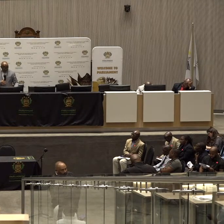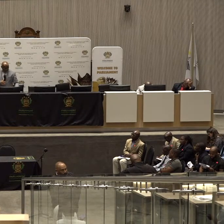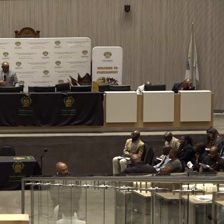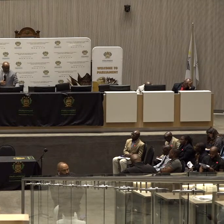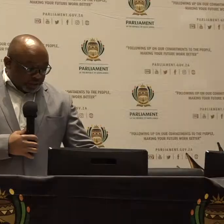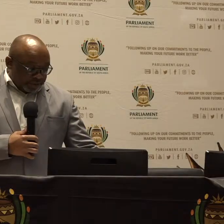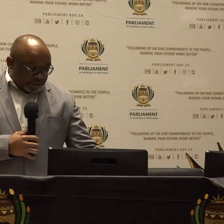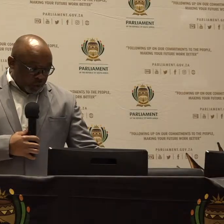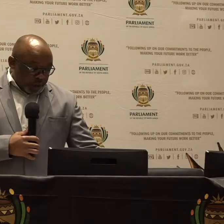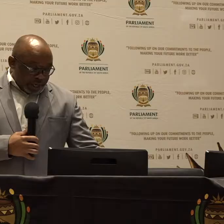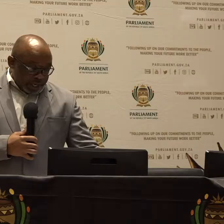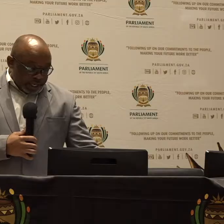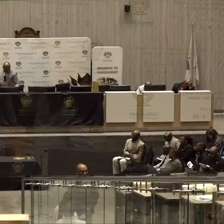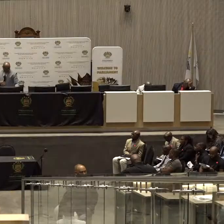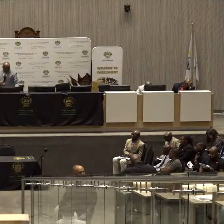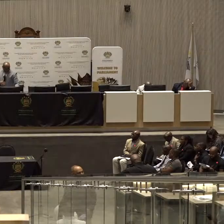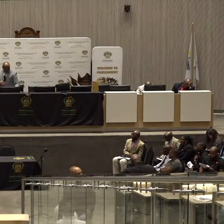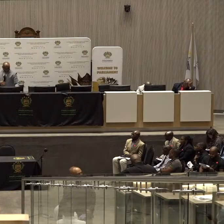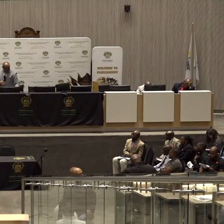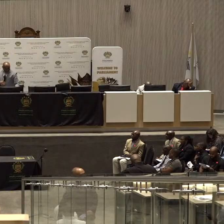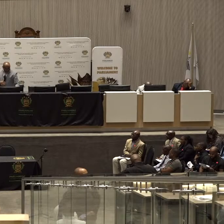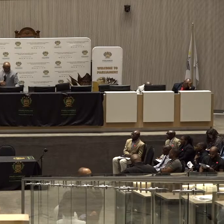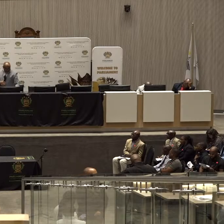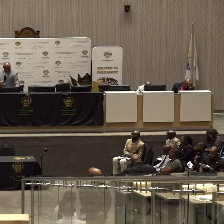including Plus 51.